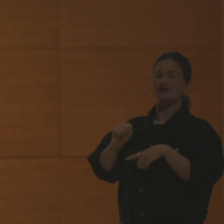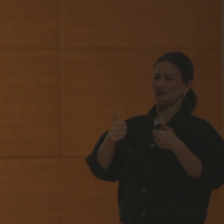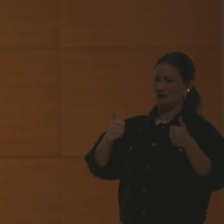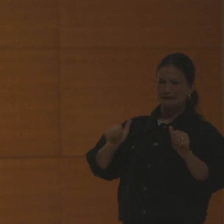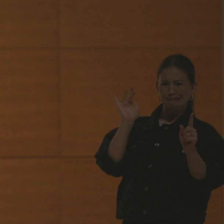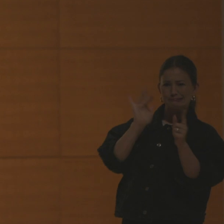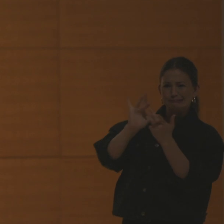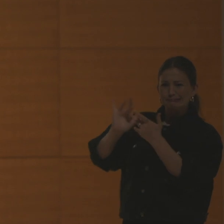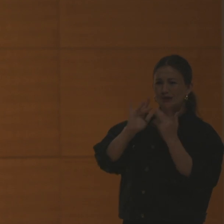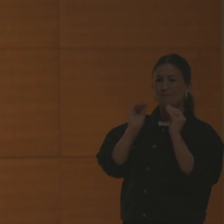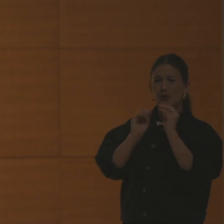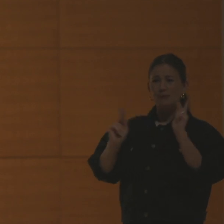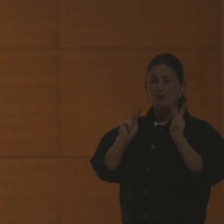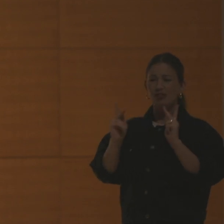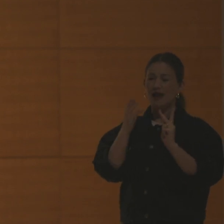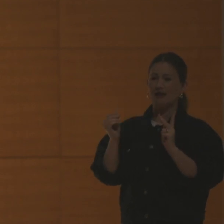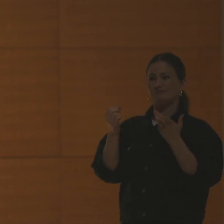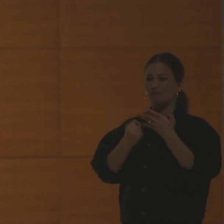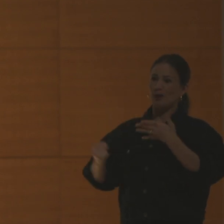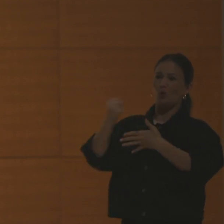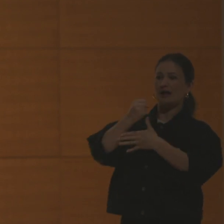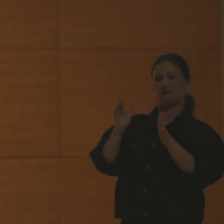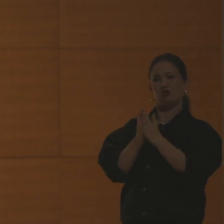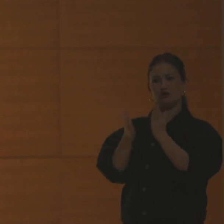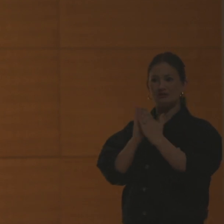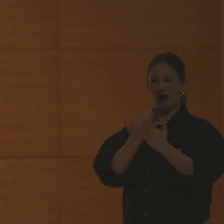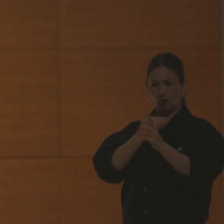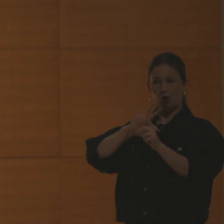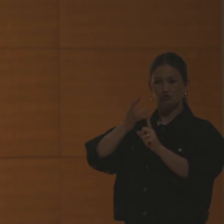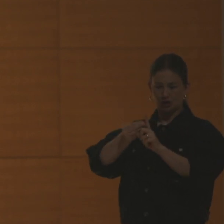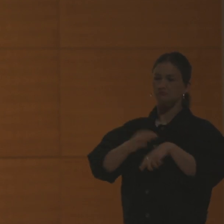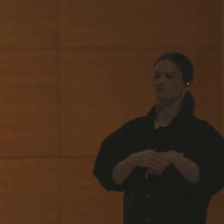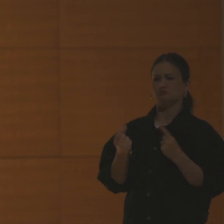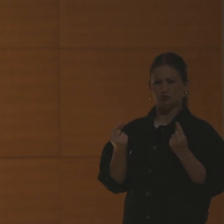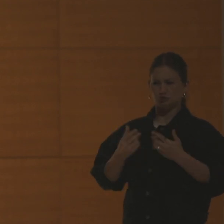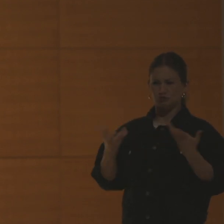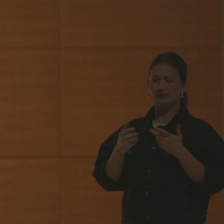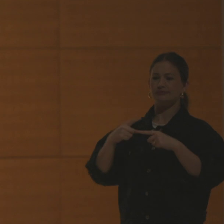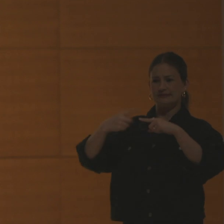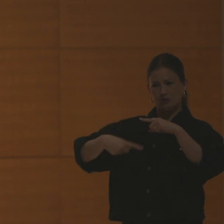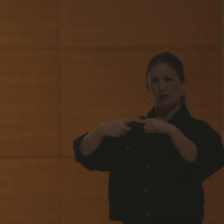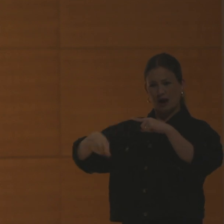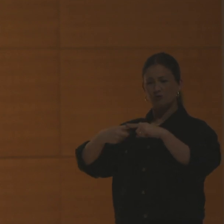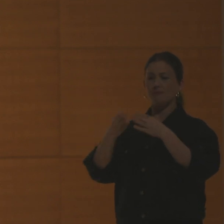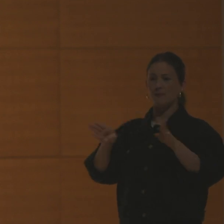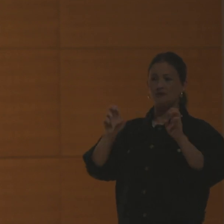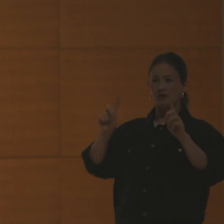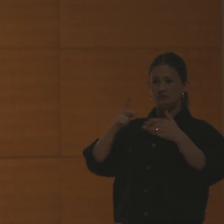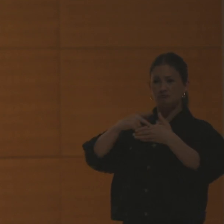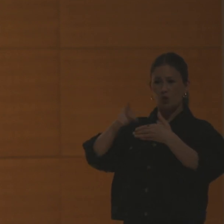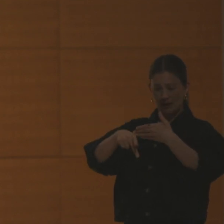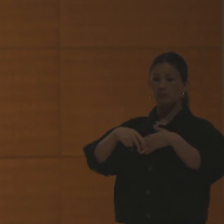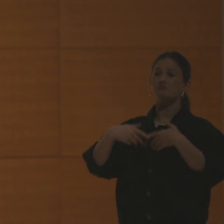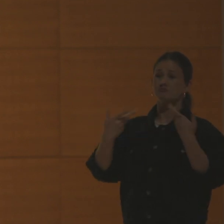ensure that books have a prominent place in our culture. We do this both through our year-round public and education programs, which bring books